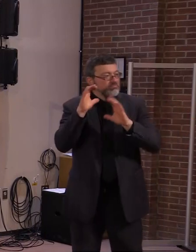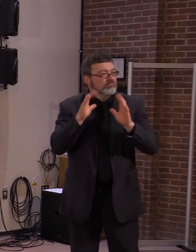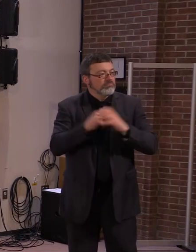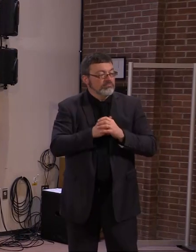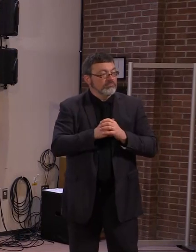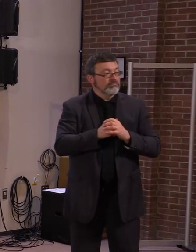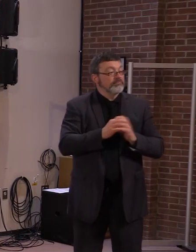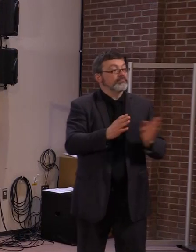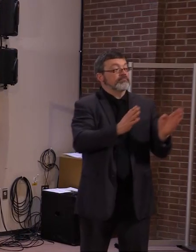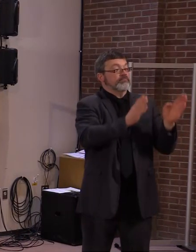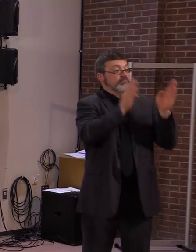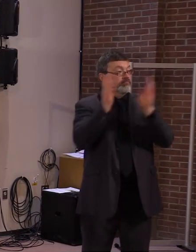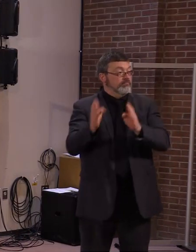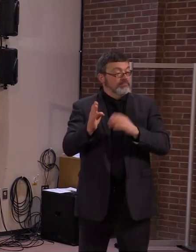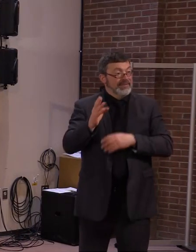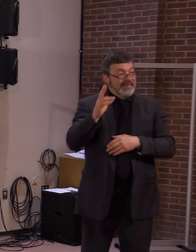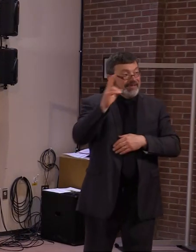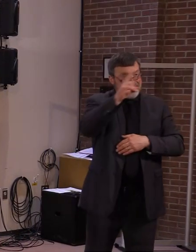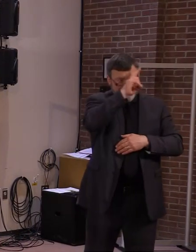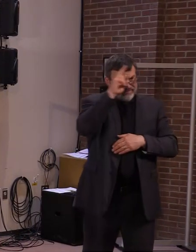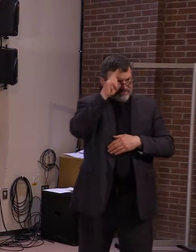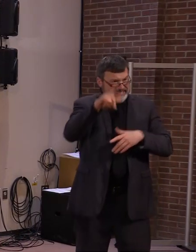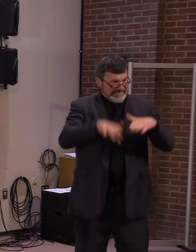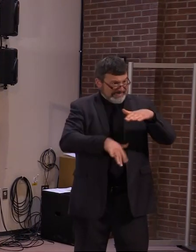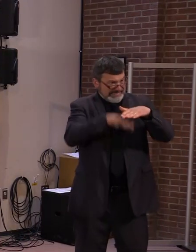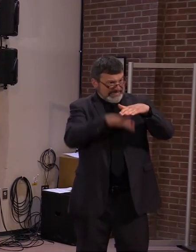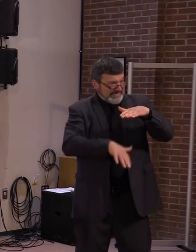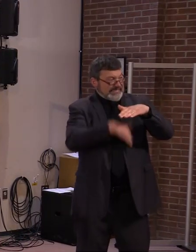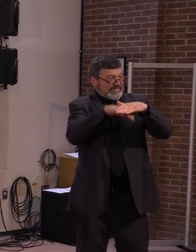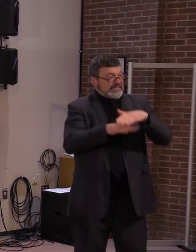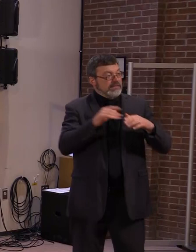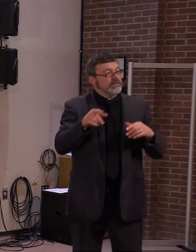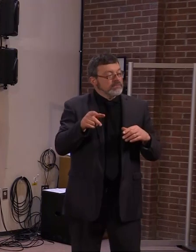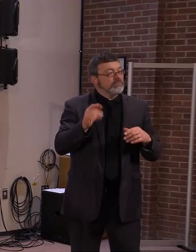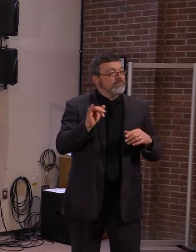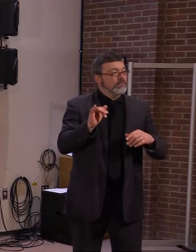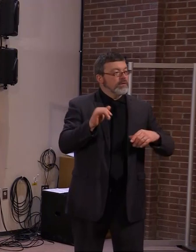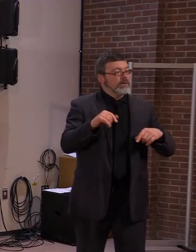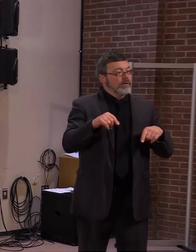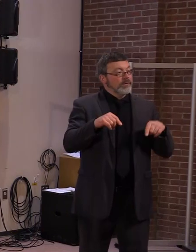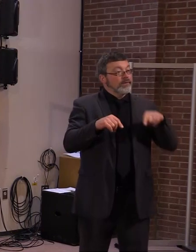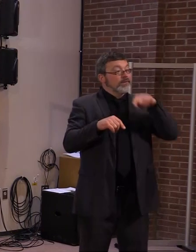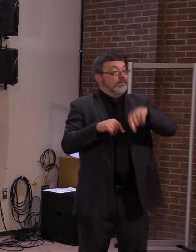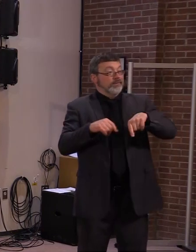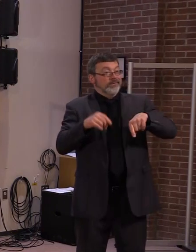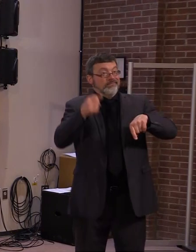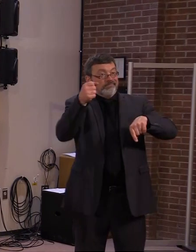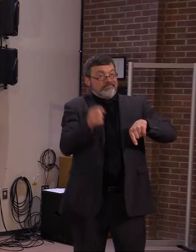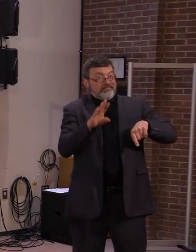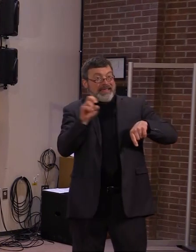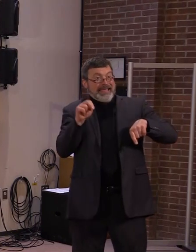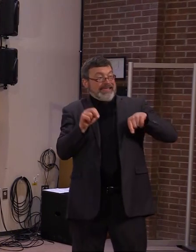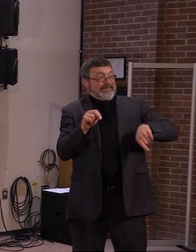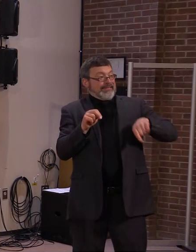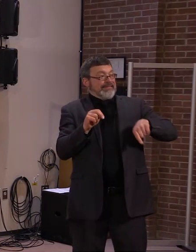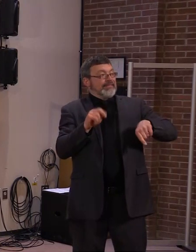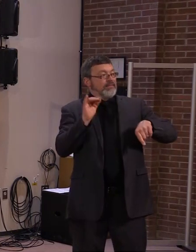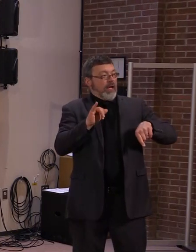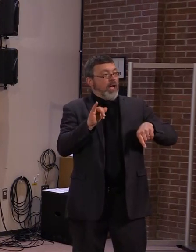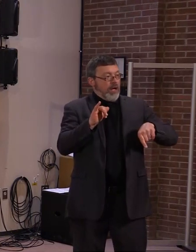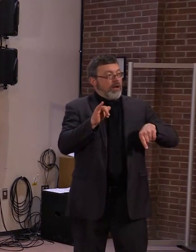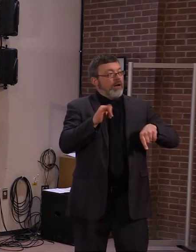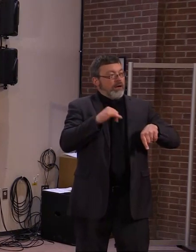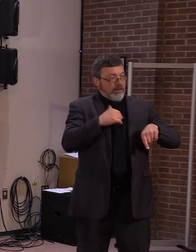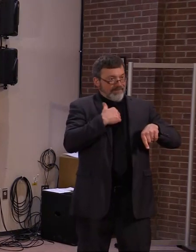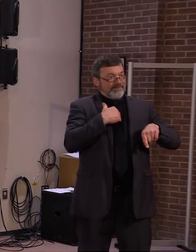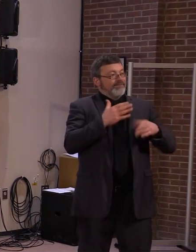In terms of ICU beds, one additional bed is now available at Southwest Vermont Medical Center, with one more slated to be